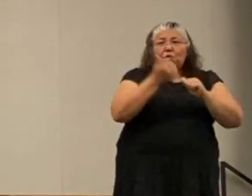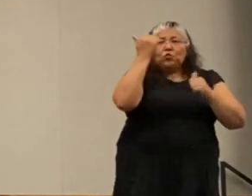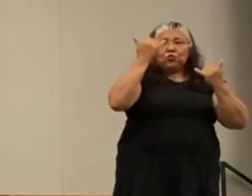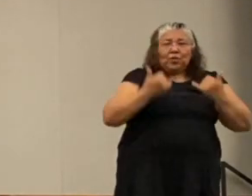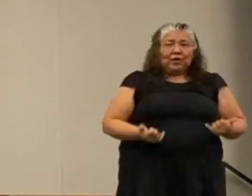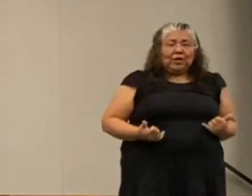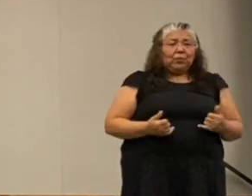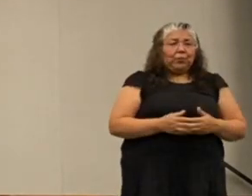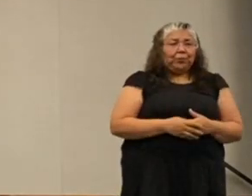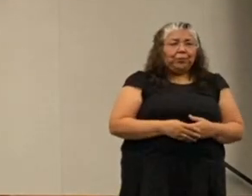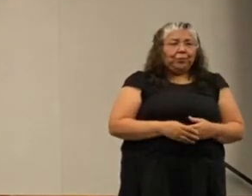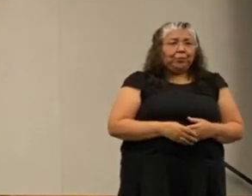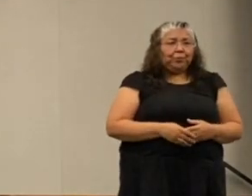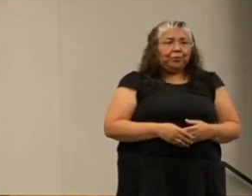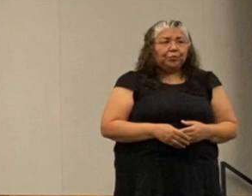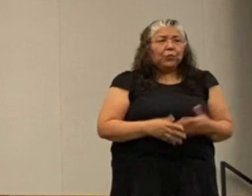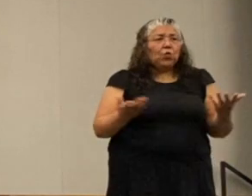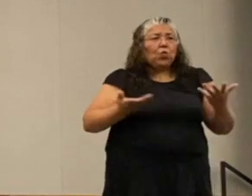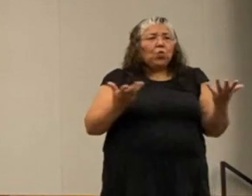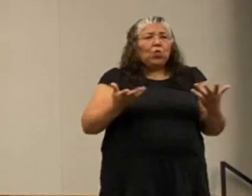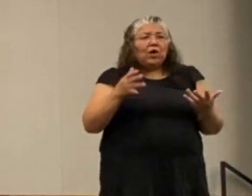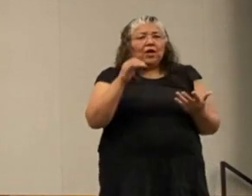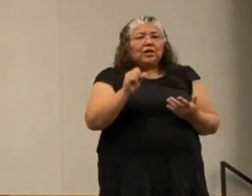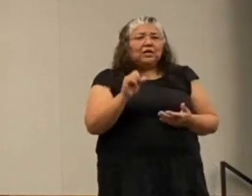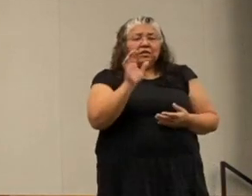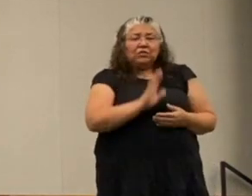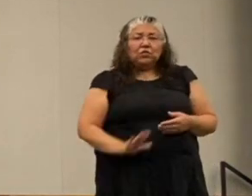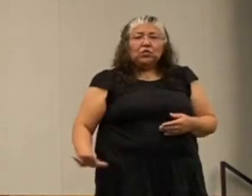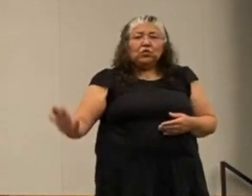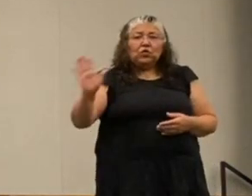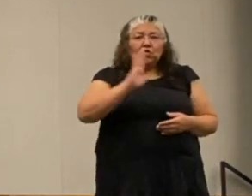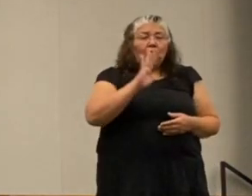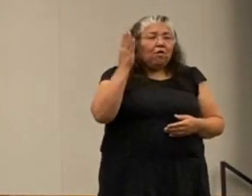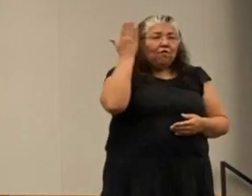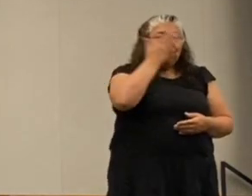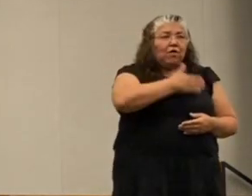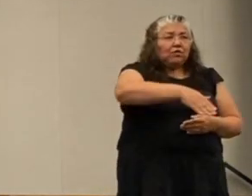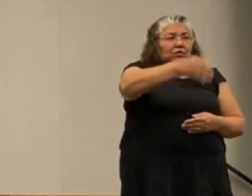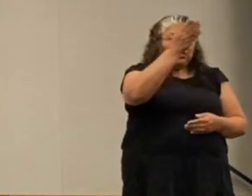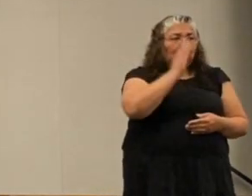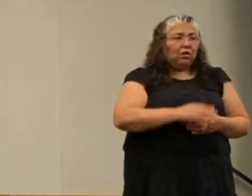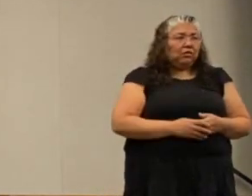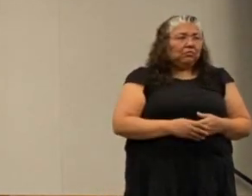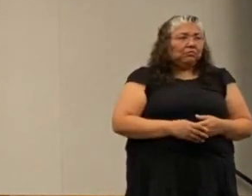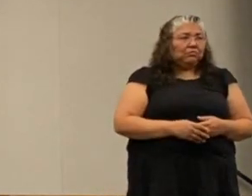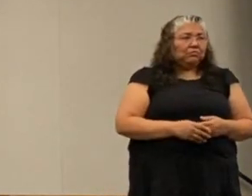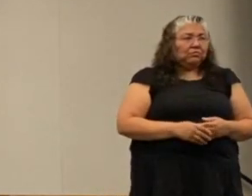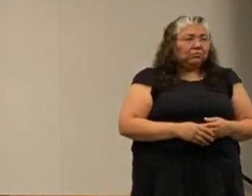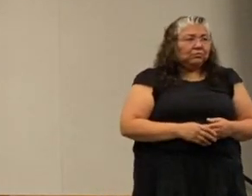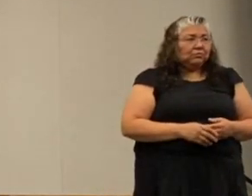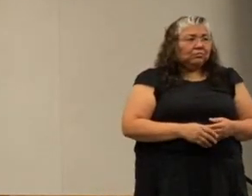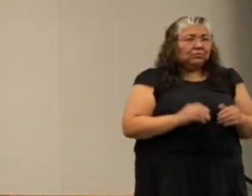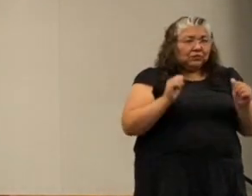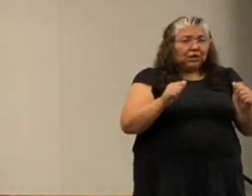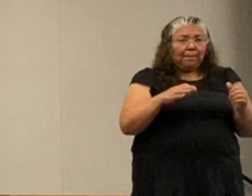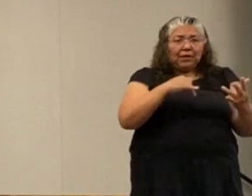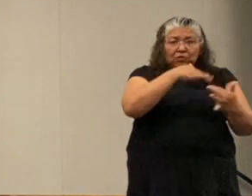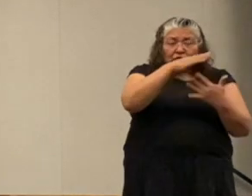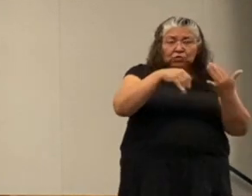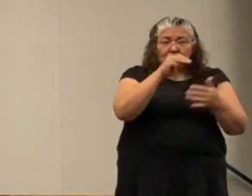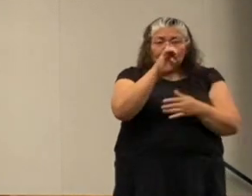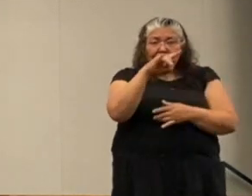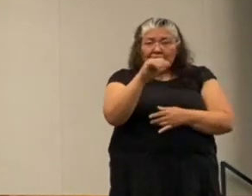now? What is your false God? Could it be social